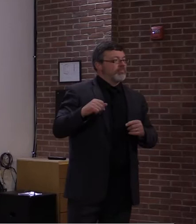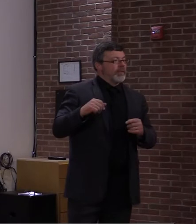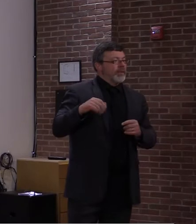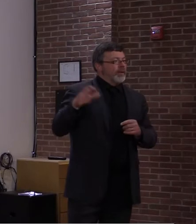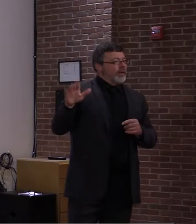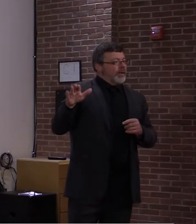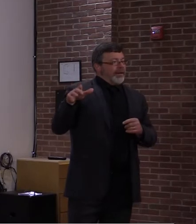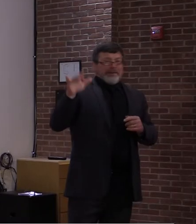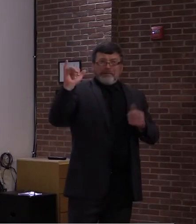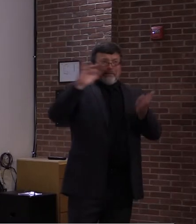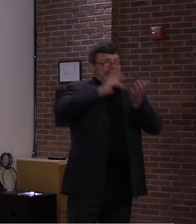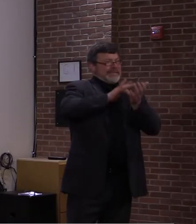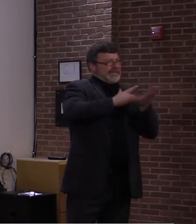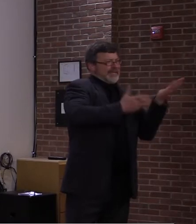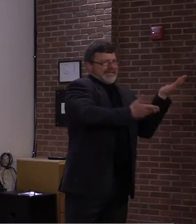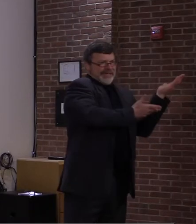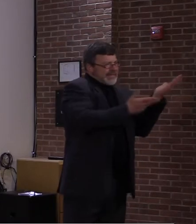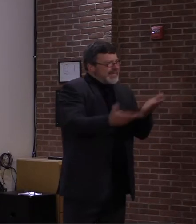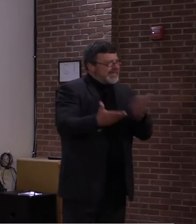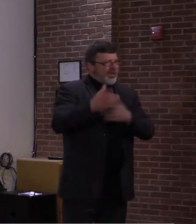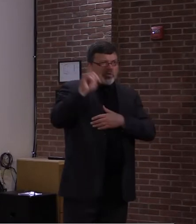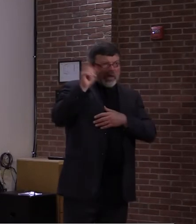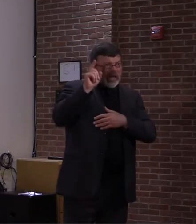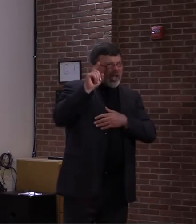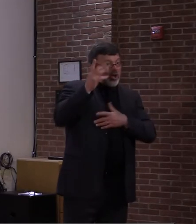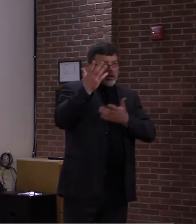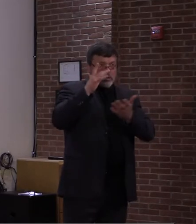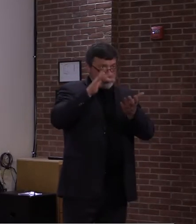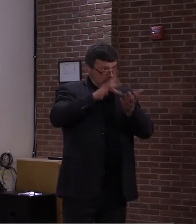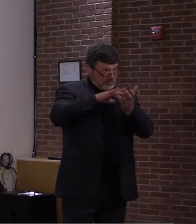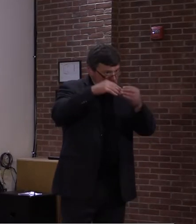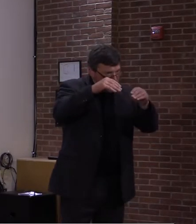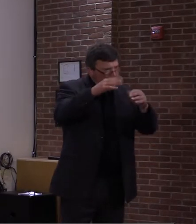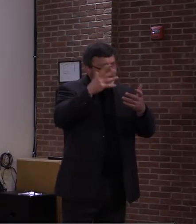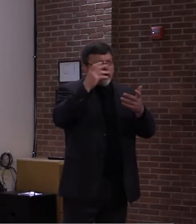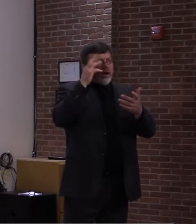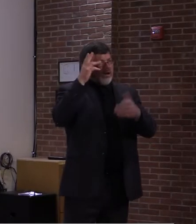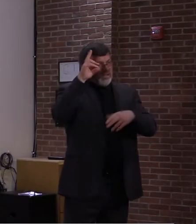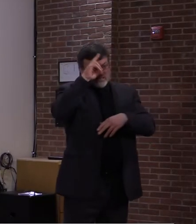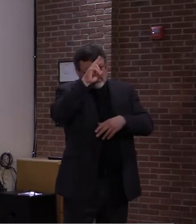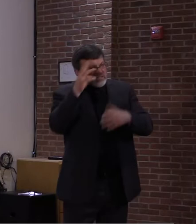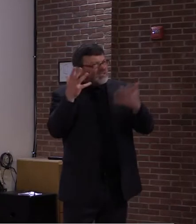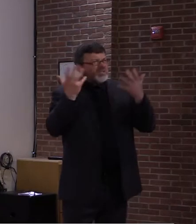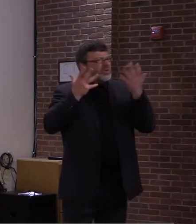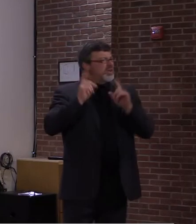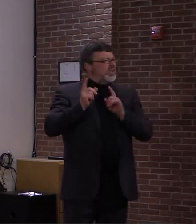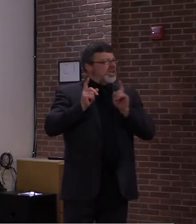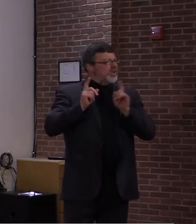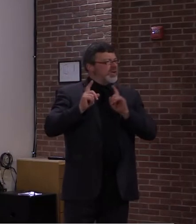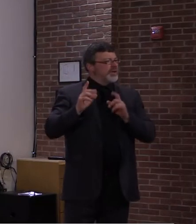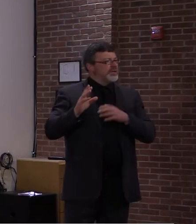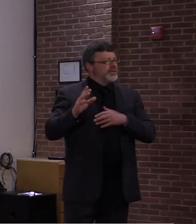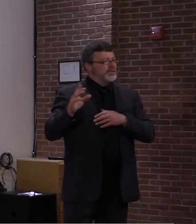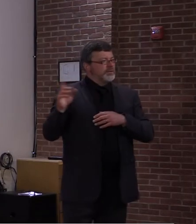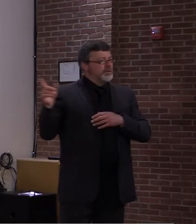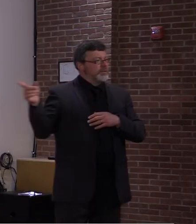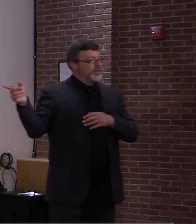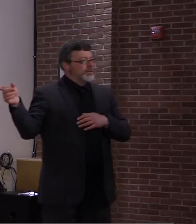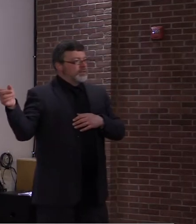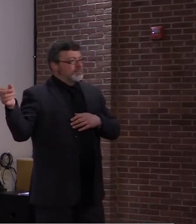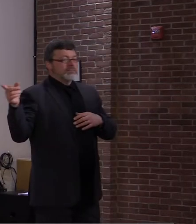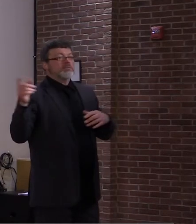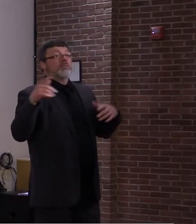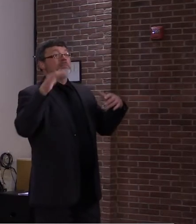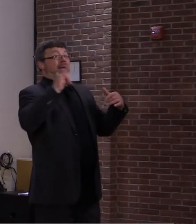pharmacies? Oh, good. So the 2,000 is actually something that is coming directly to the state, and we have a